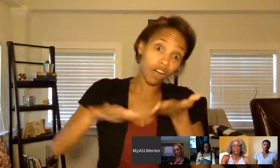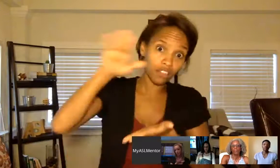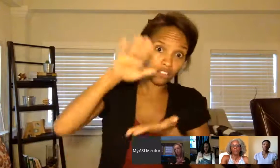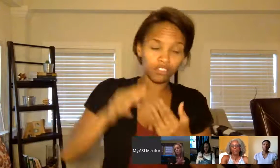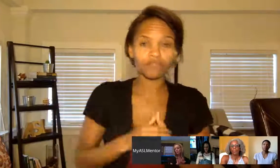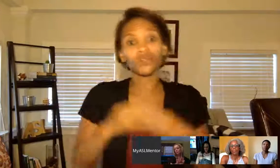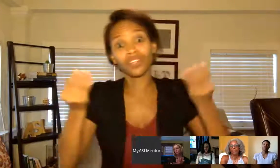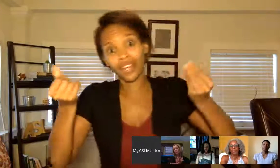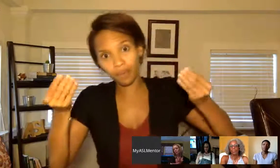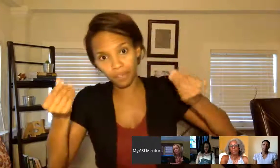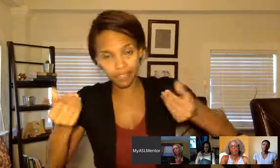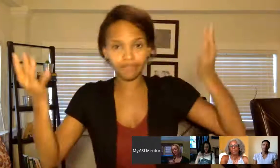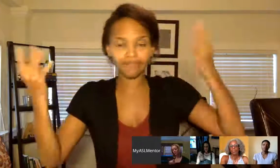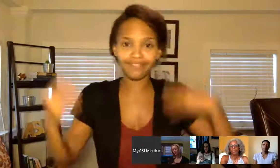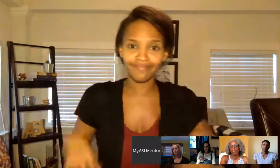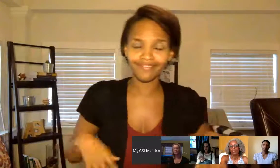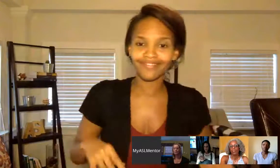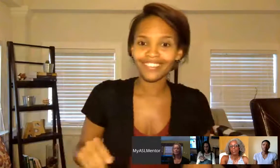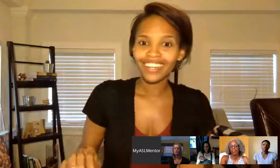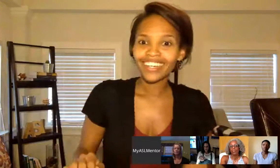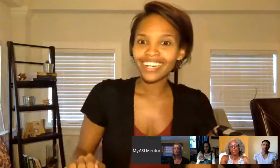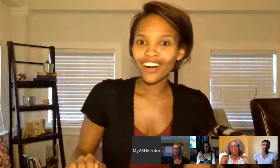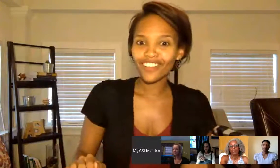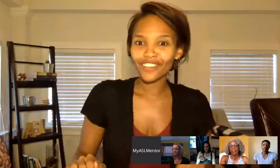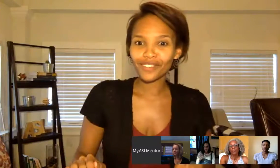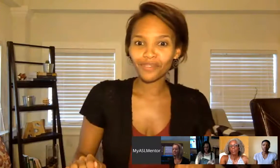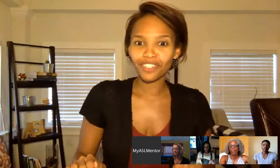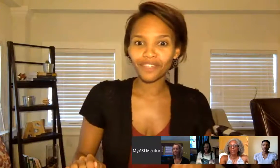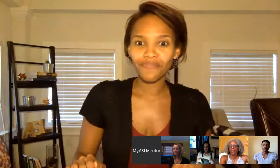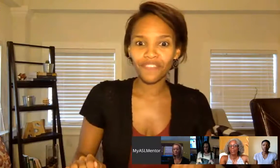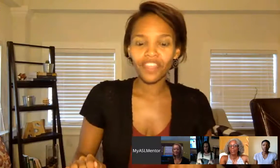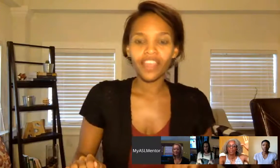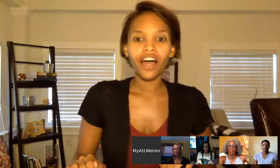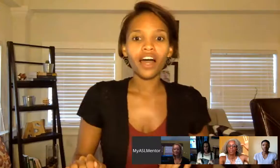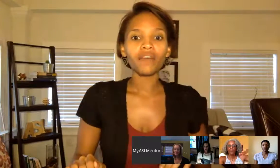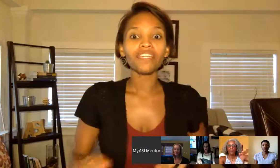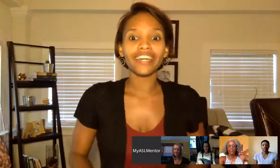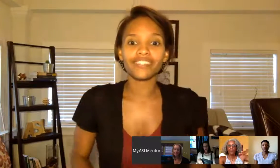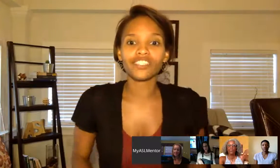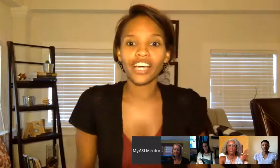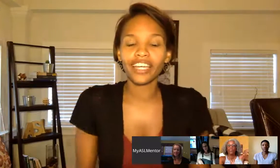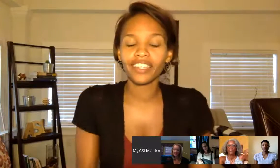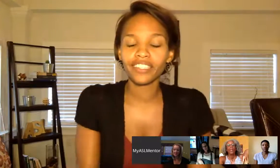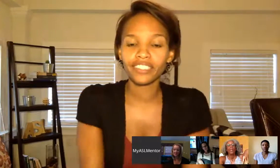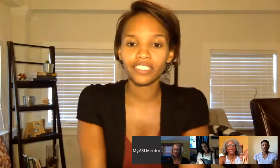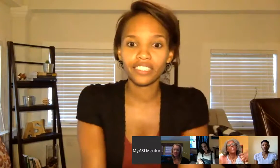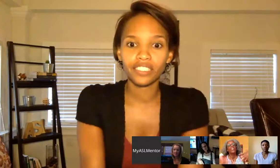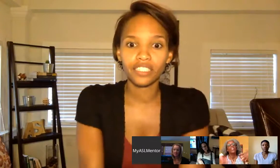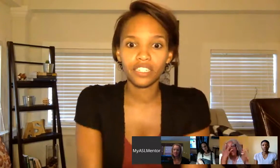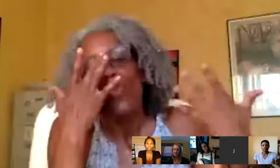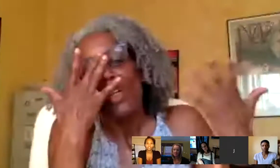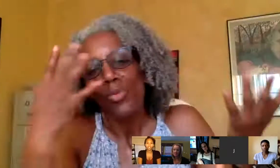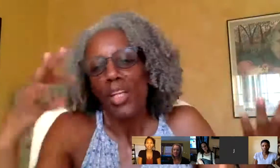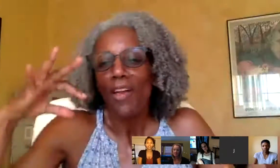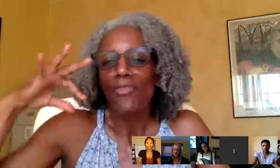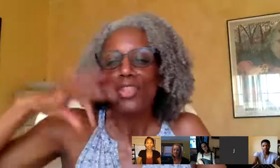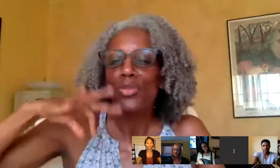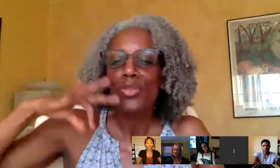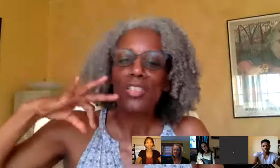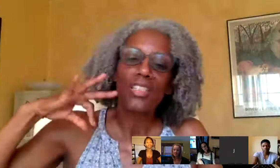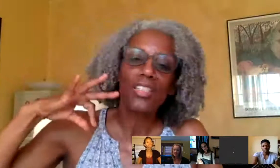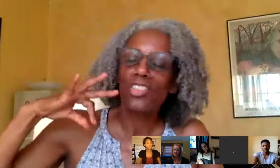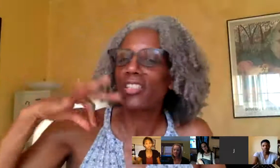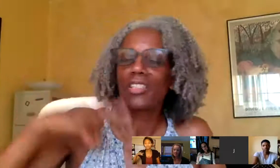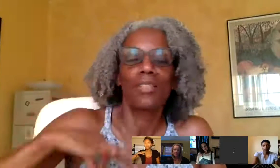the college, or the campus. All of those could work. Yes, Jackie. So why wouldn't we have